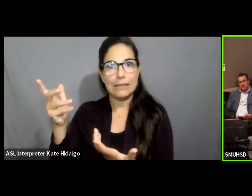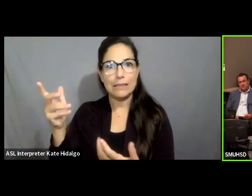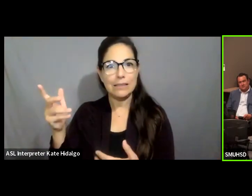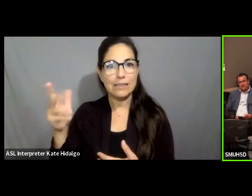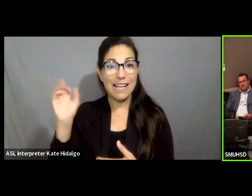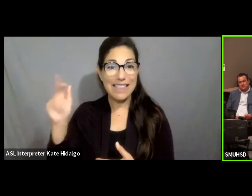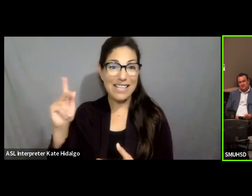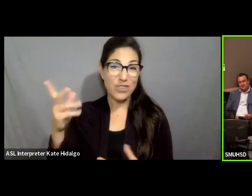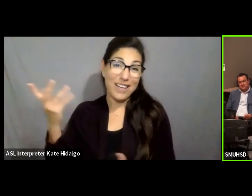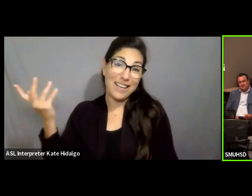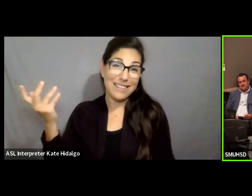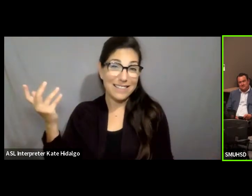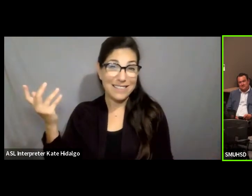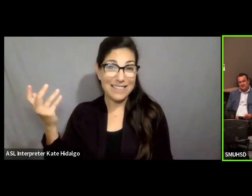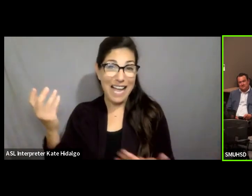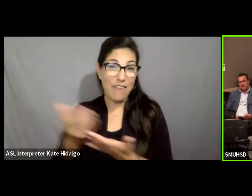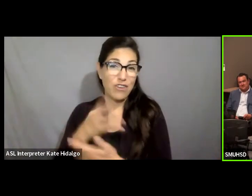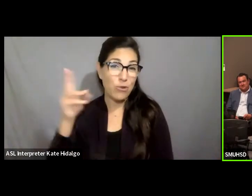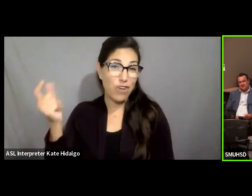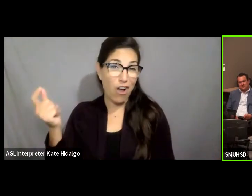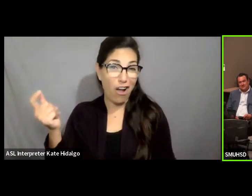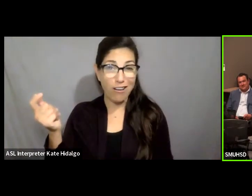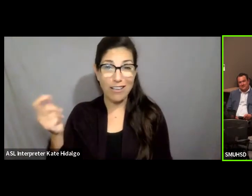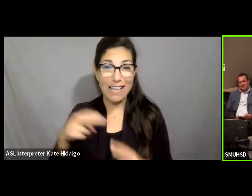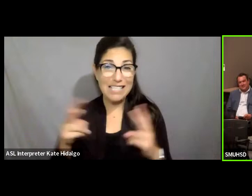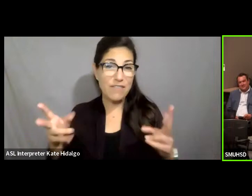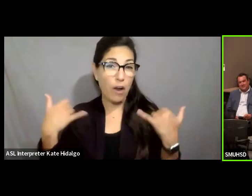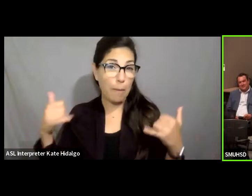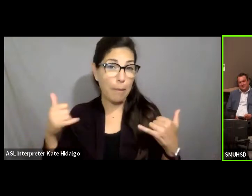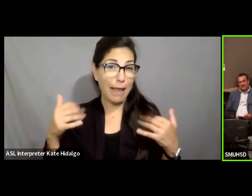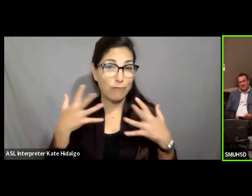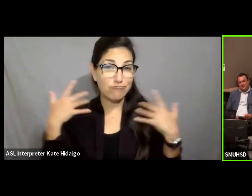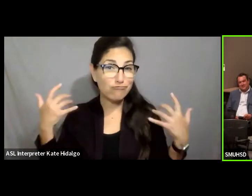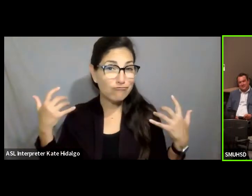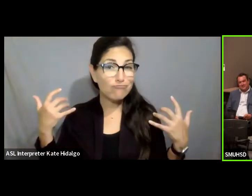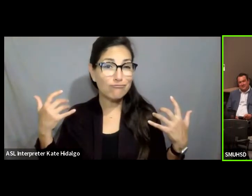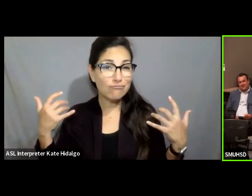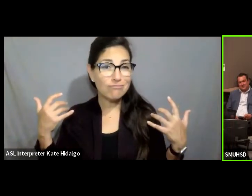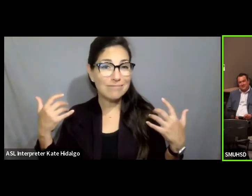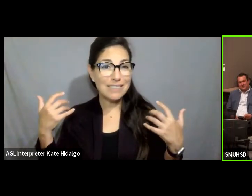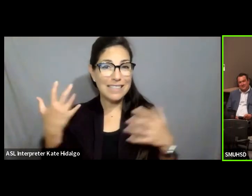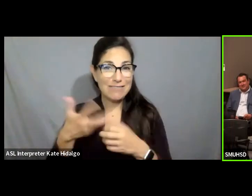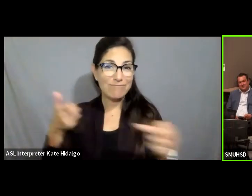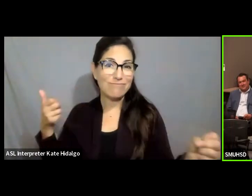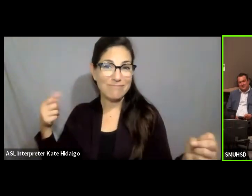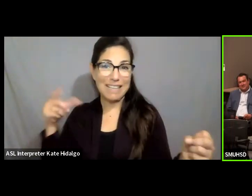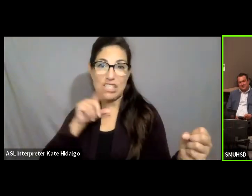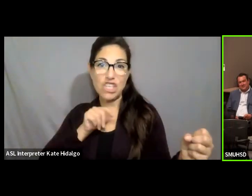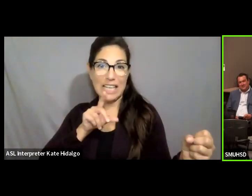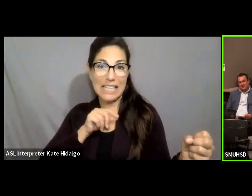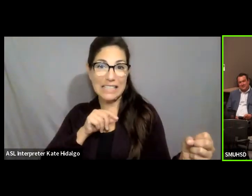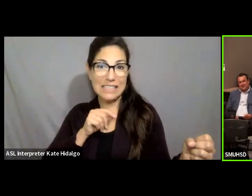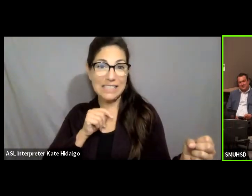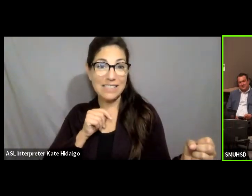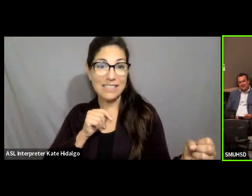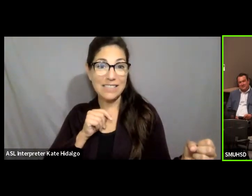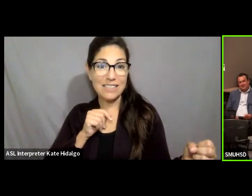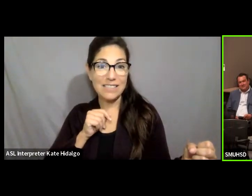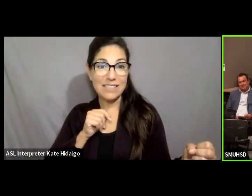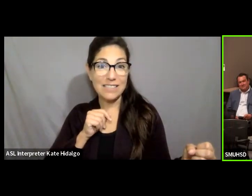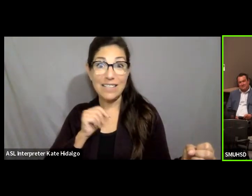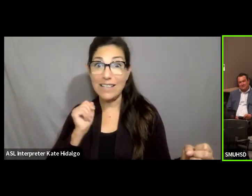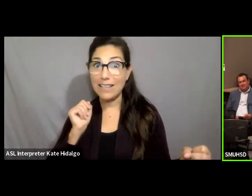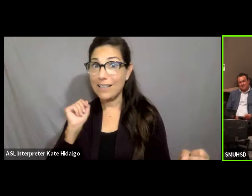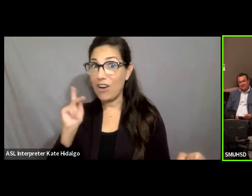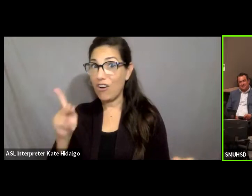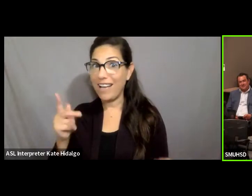okay. No, I have a new dog and he's very playful. I just have to keep him away from the chickens. All